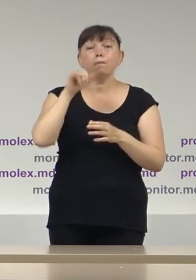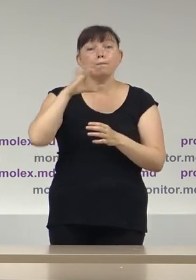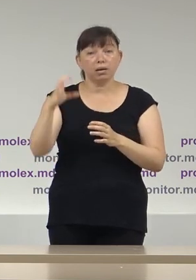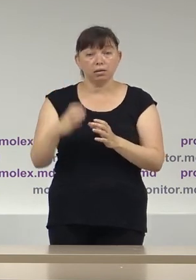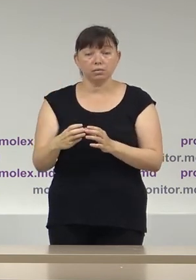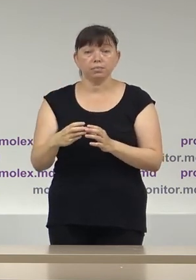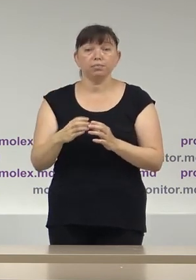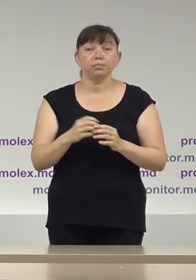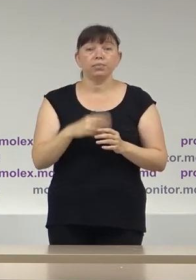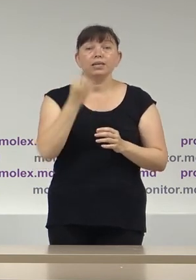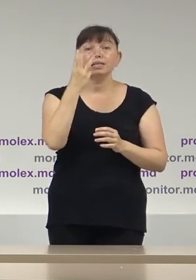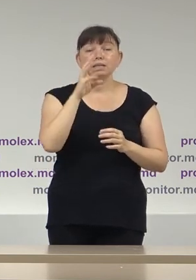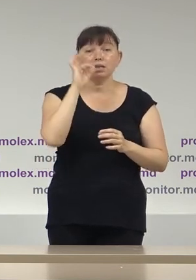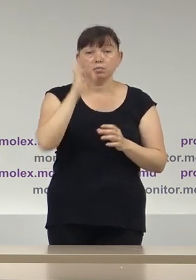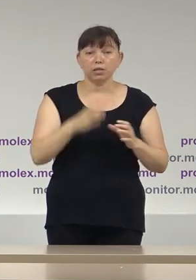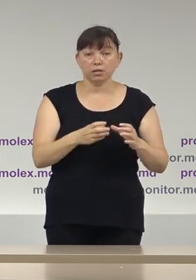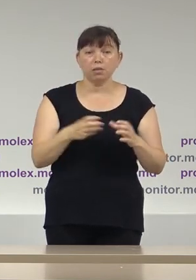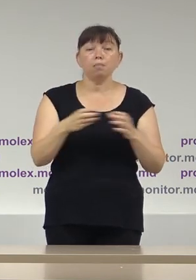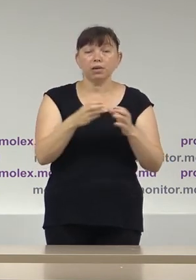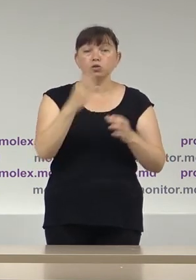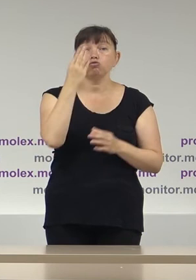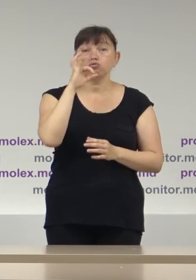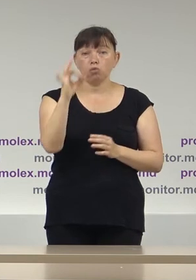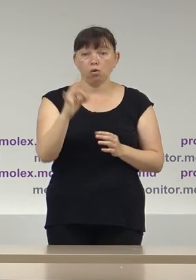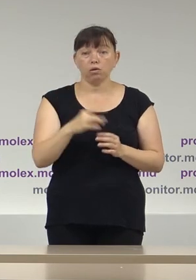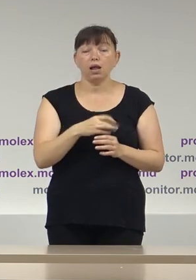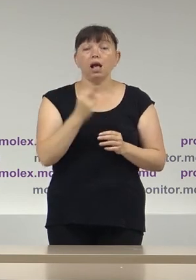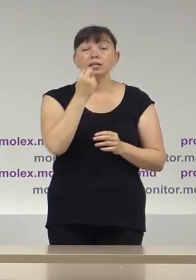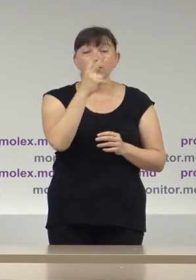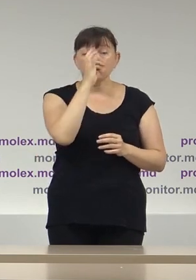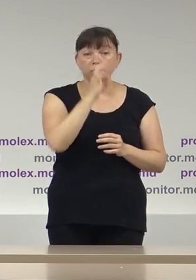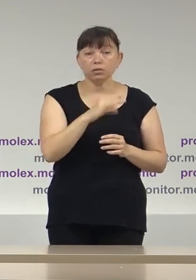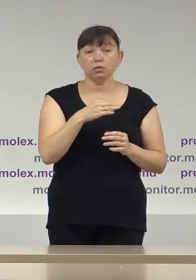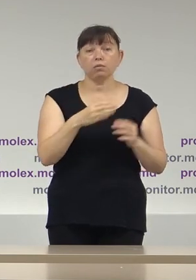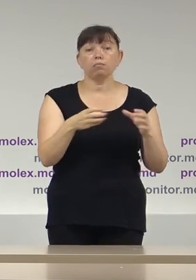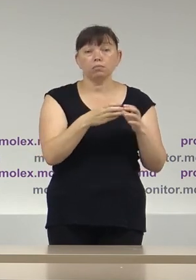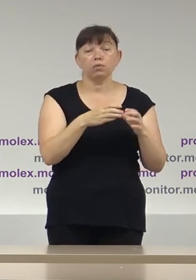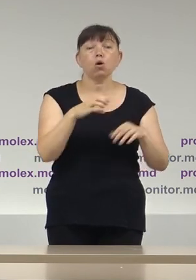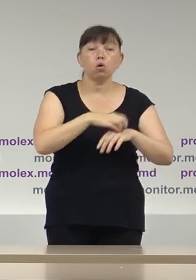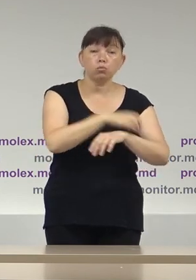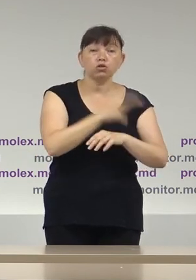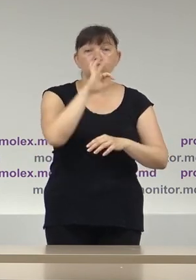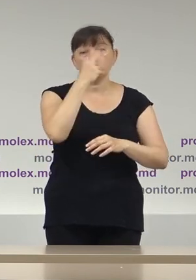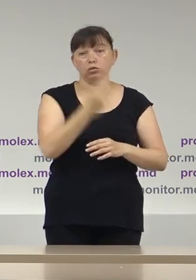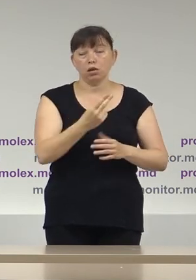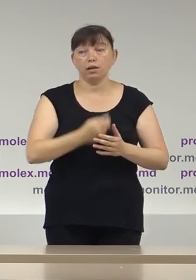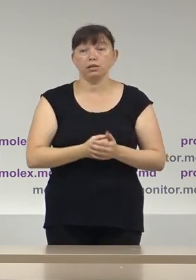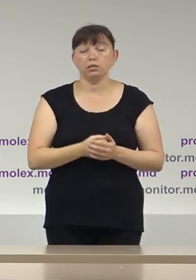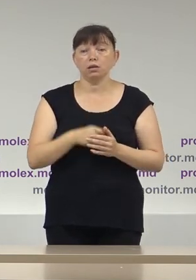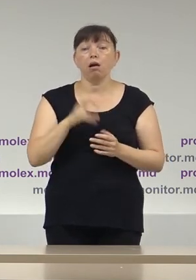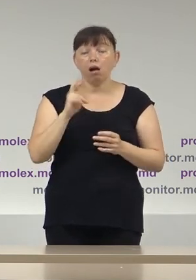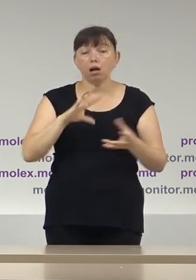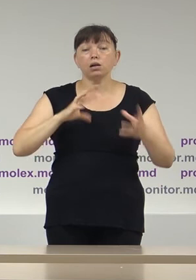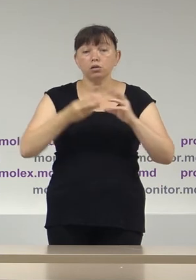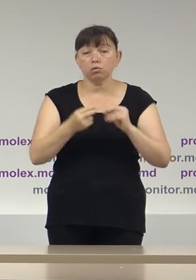by PAS party, 13% by Shore party, and 12% by electoral bloc